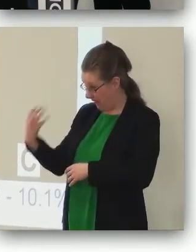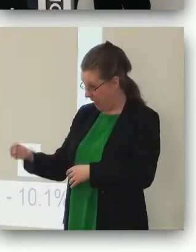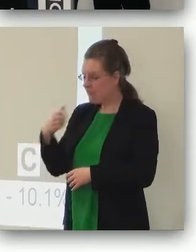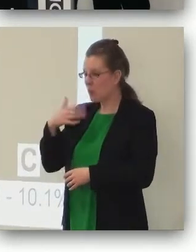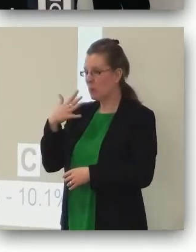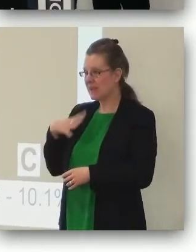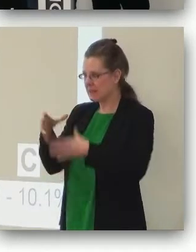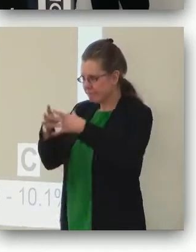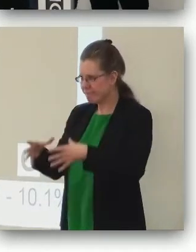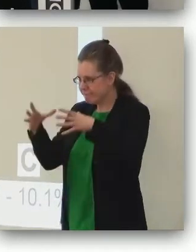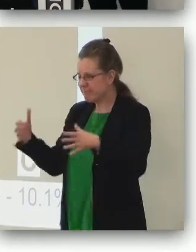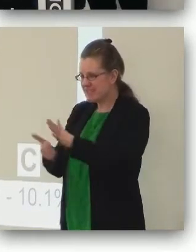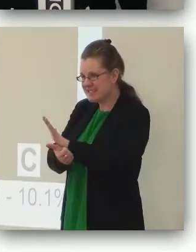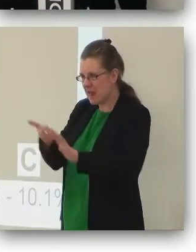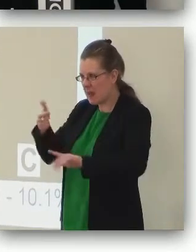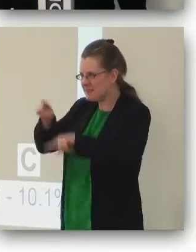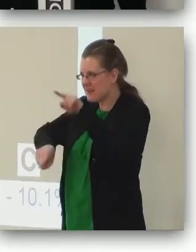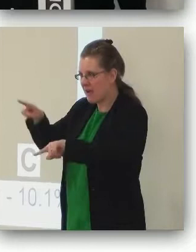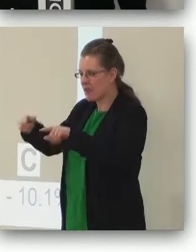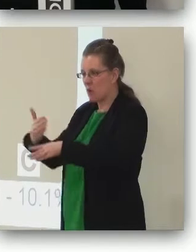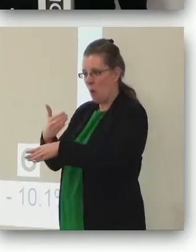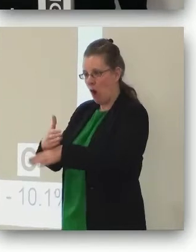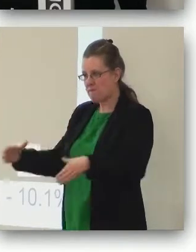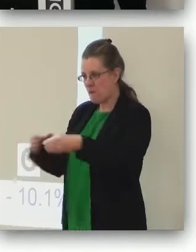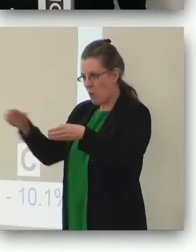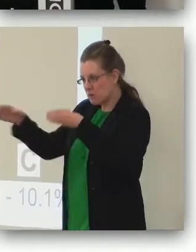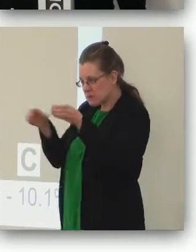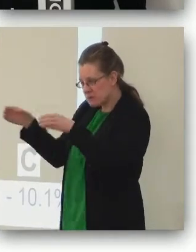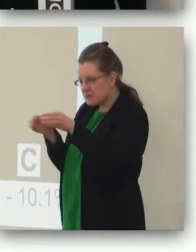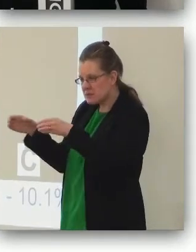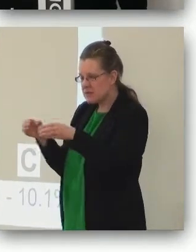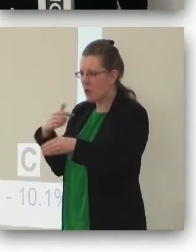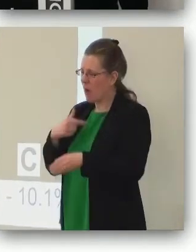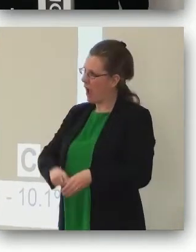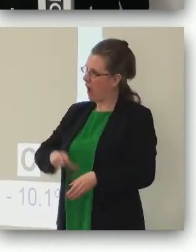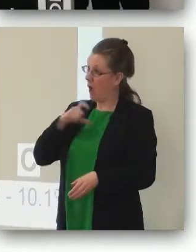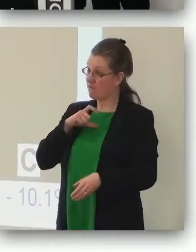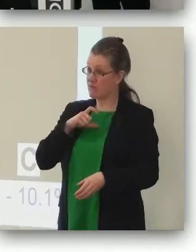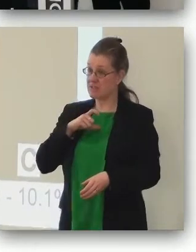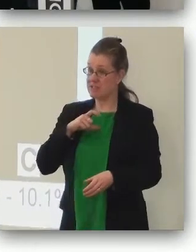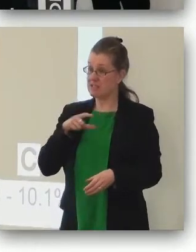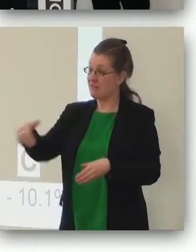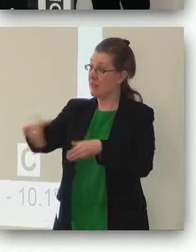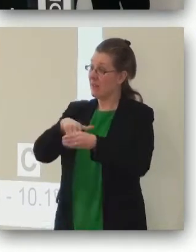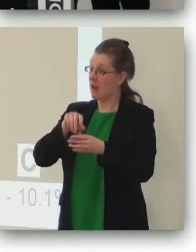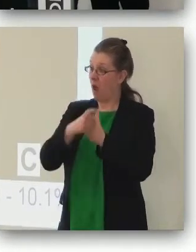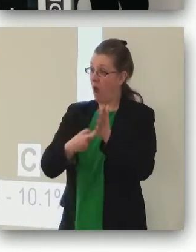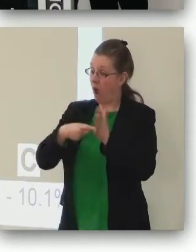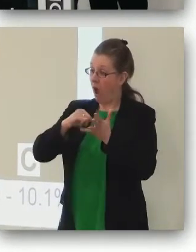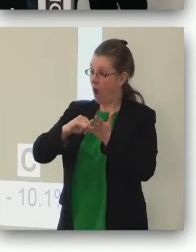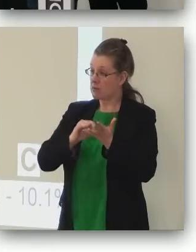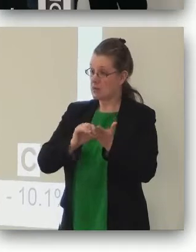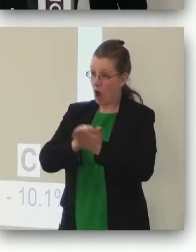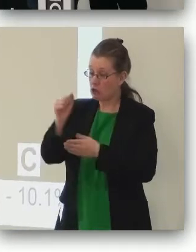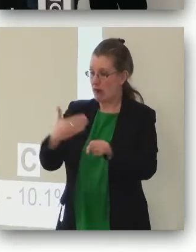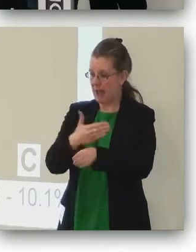and diverse workforce to fill those opportunities. And we're confident that participating in arts and cultural activities is a great way for